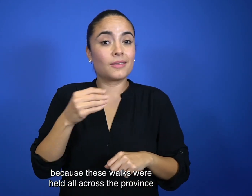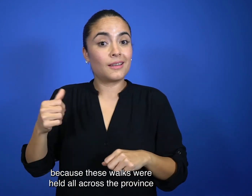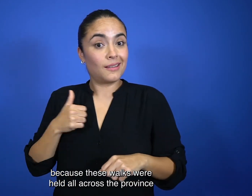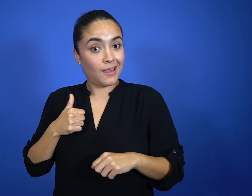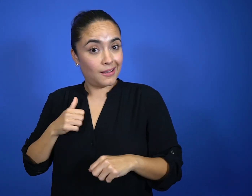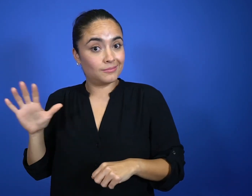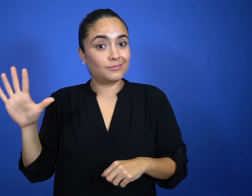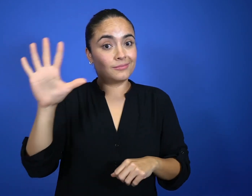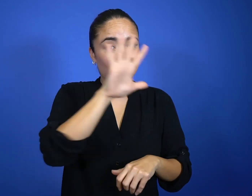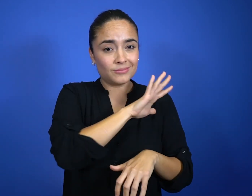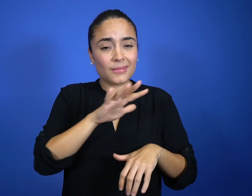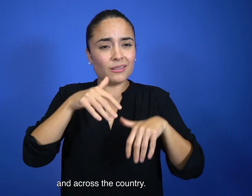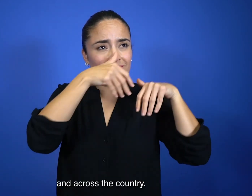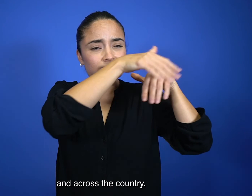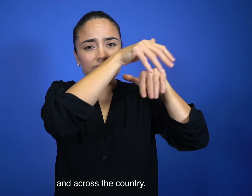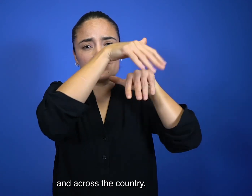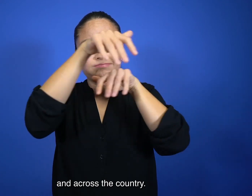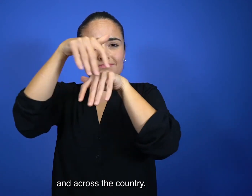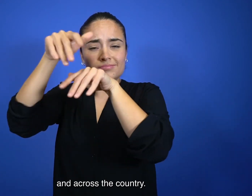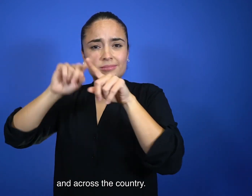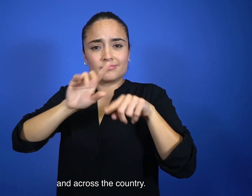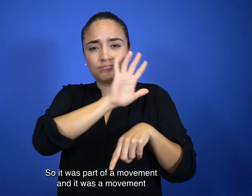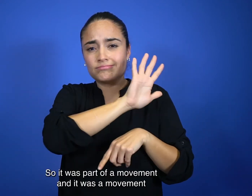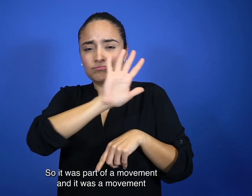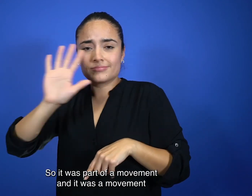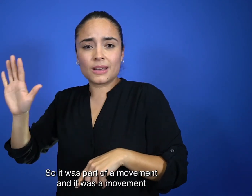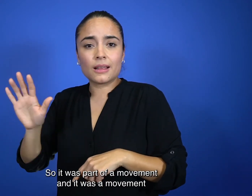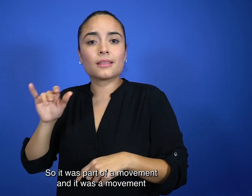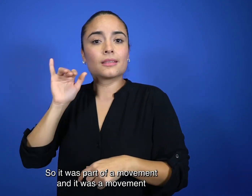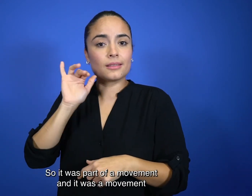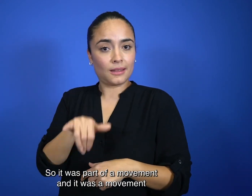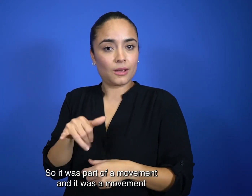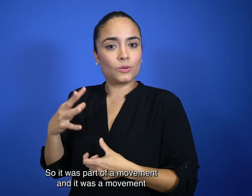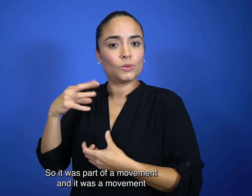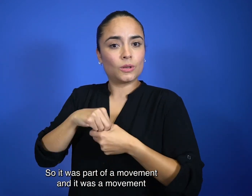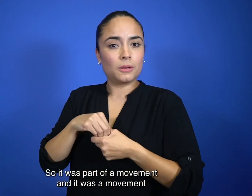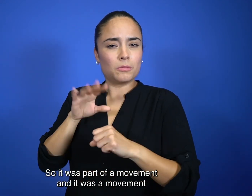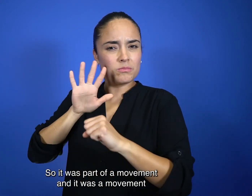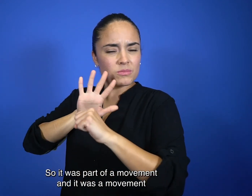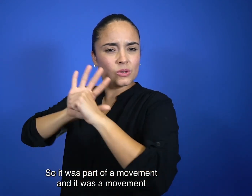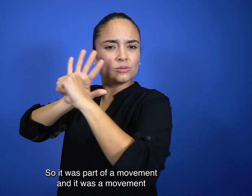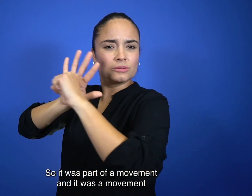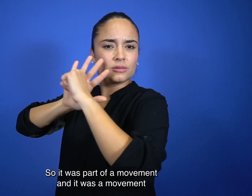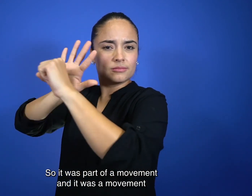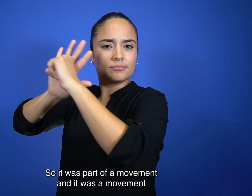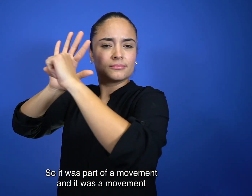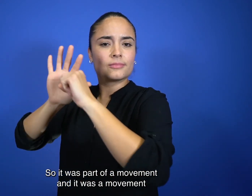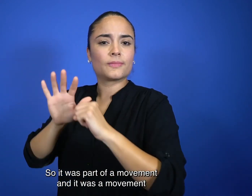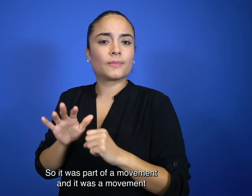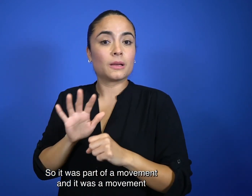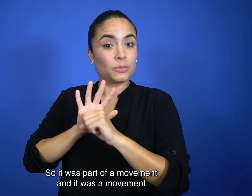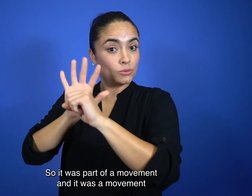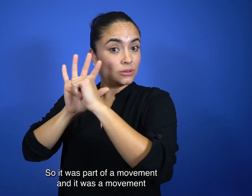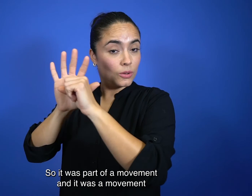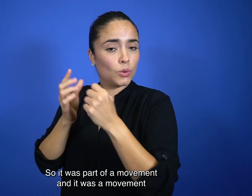province and across the country. So it was part of a movement, and it was a